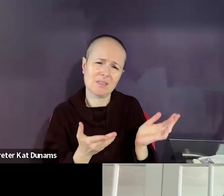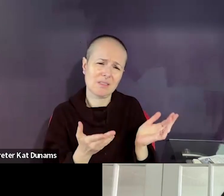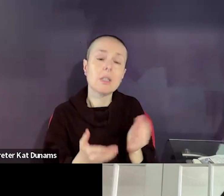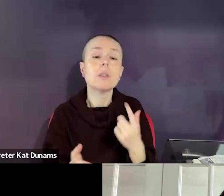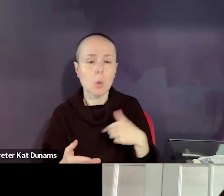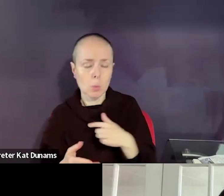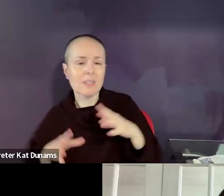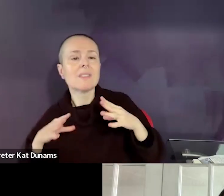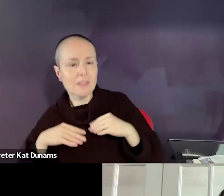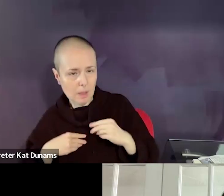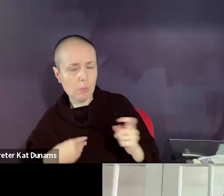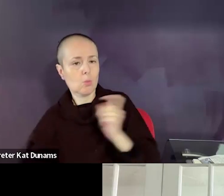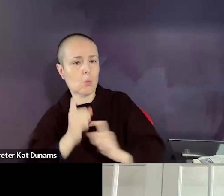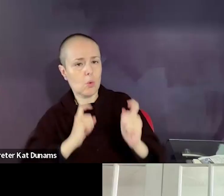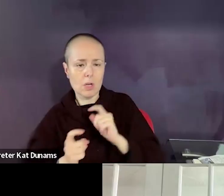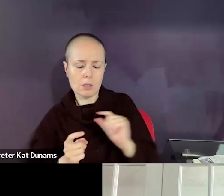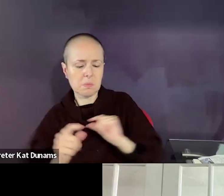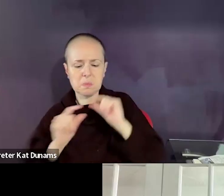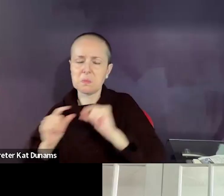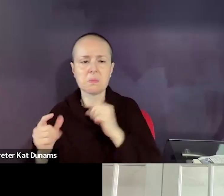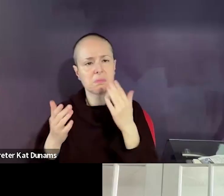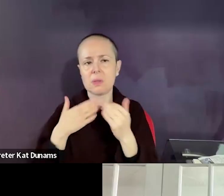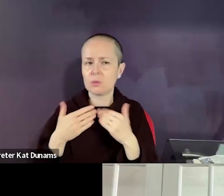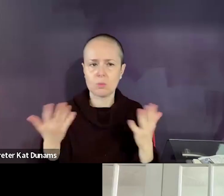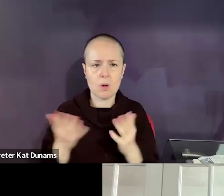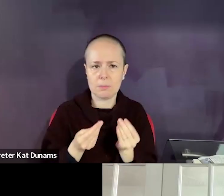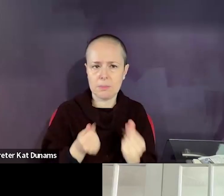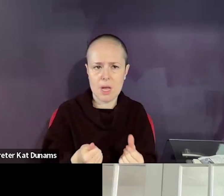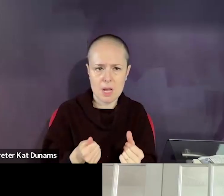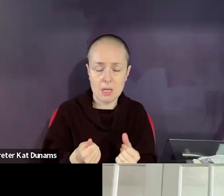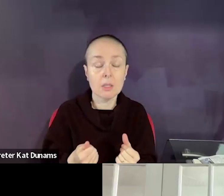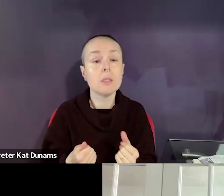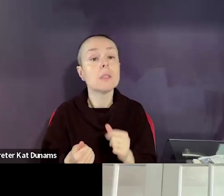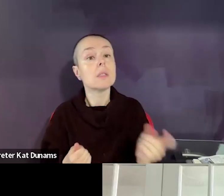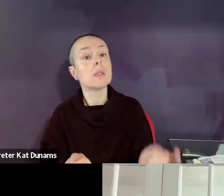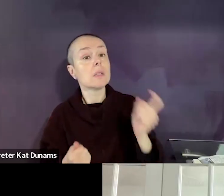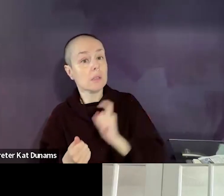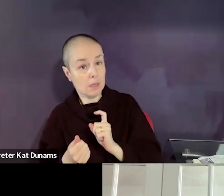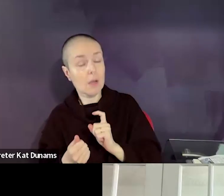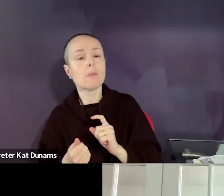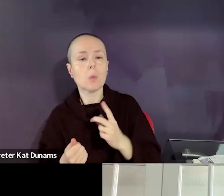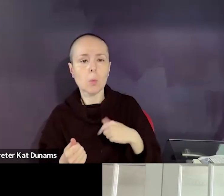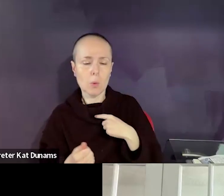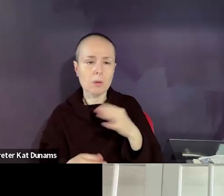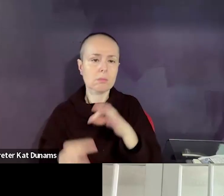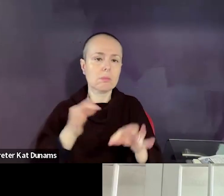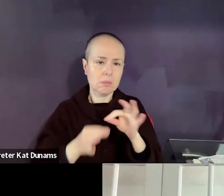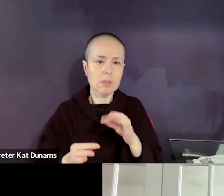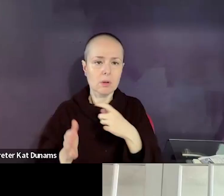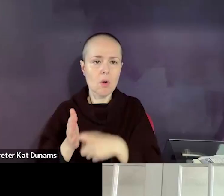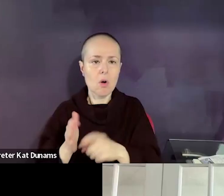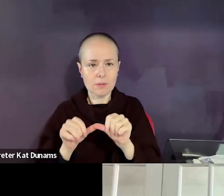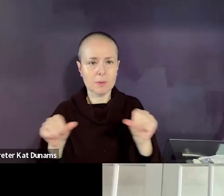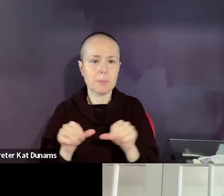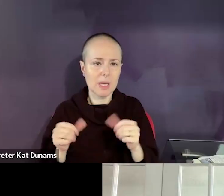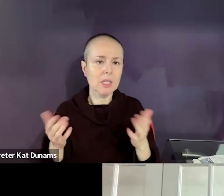take a donation-based approach to this practice session where we say, by providing a donation, we'll cover the cost of the